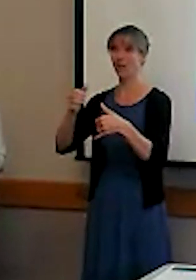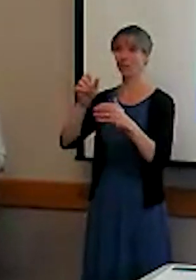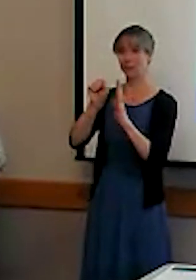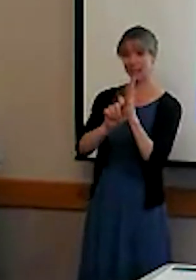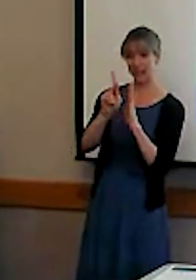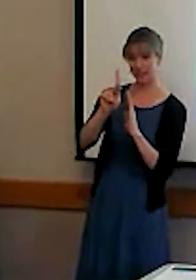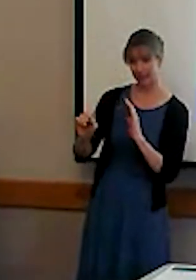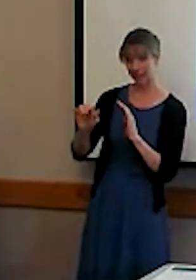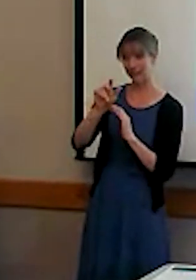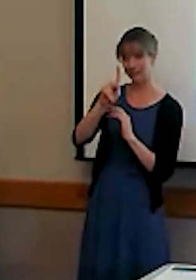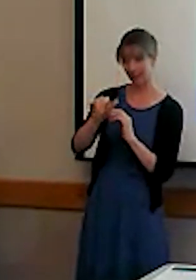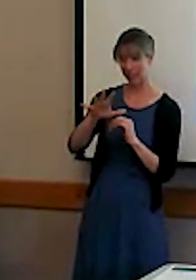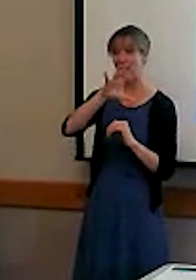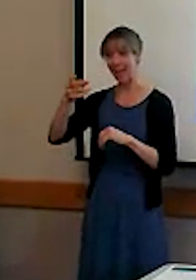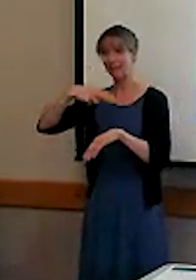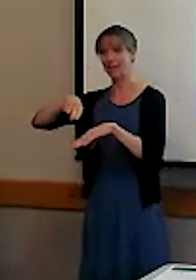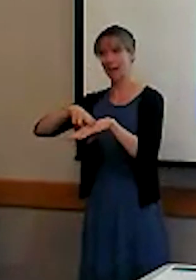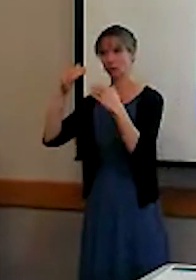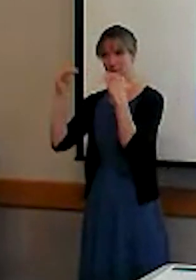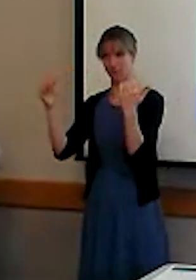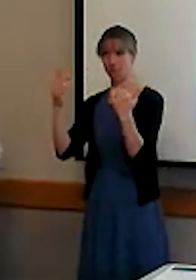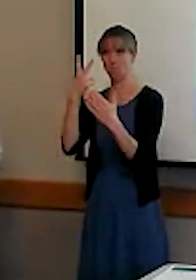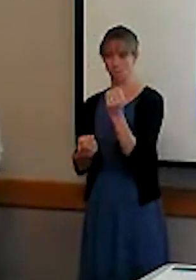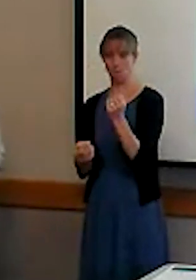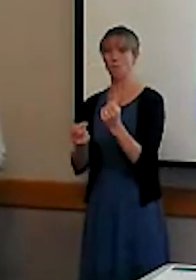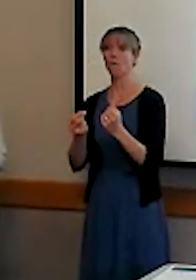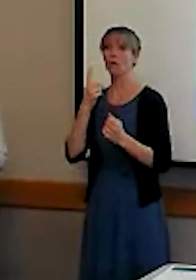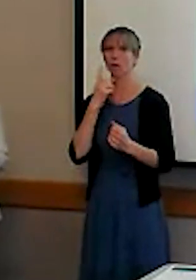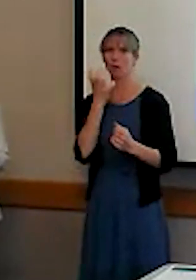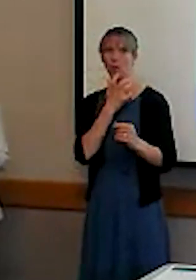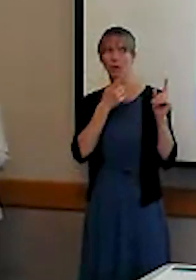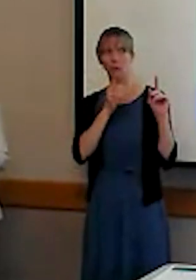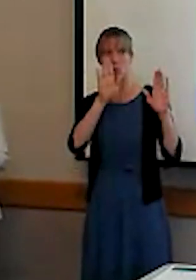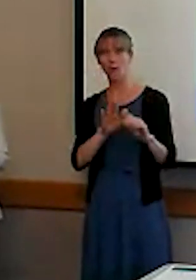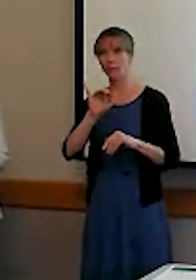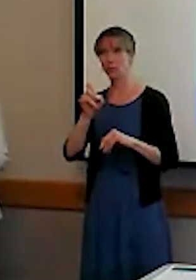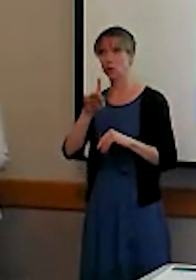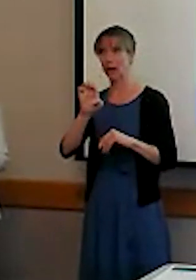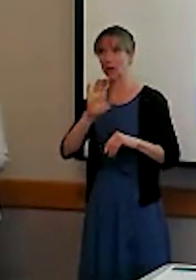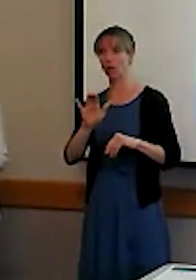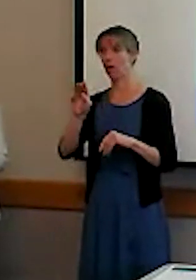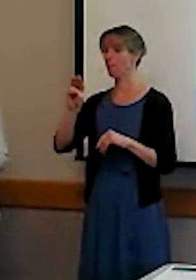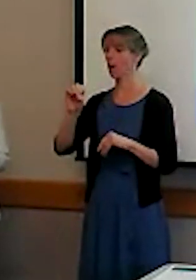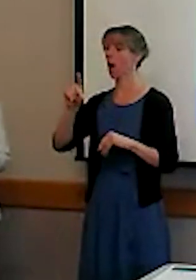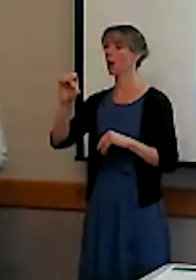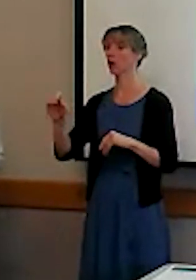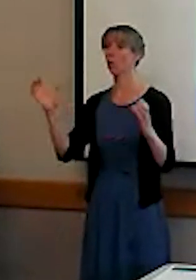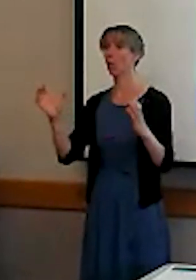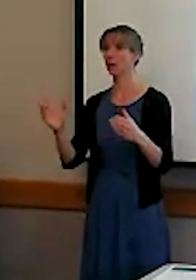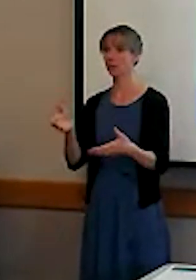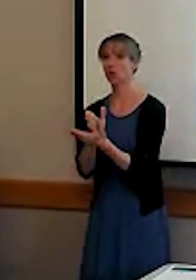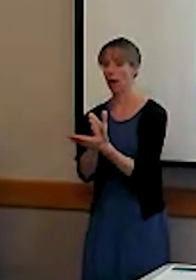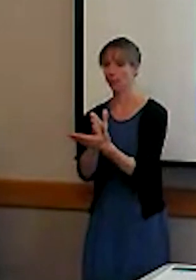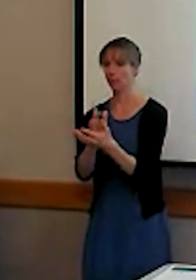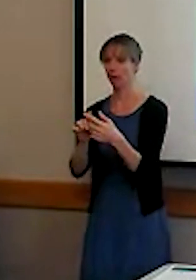level. So the one thing I really wanted to share with you, because I thought this was a wonderful thing, Jacqui's motto is